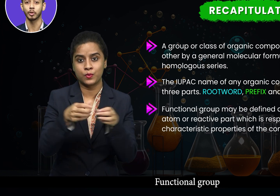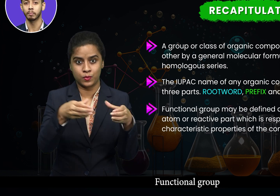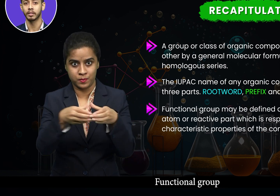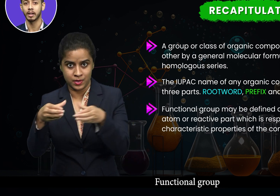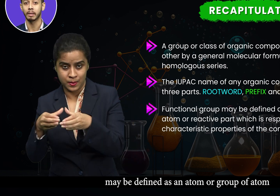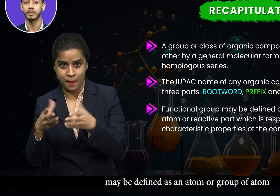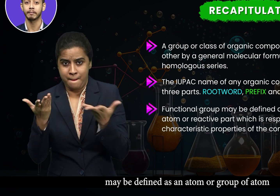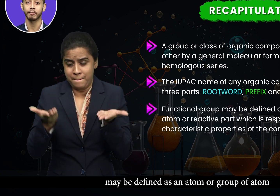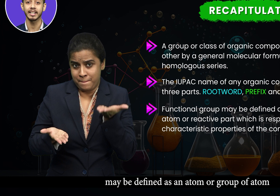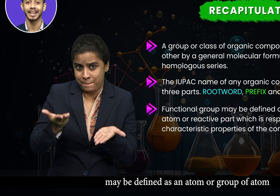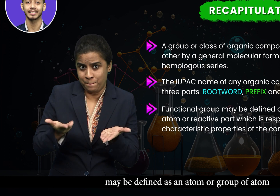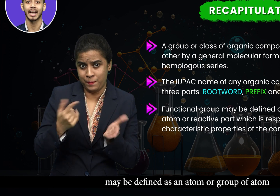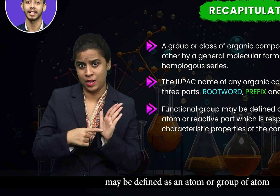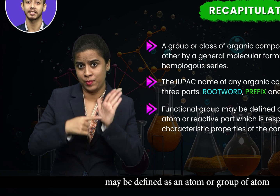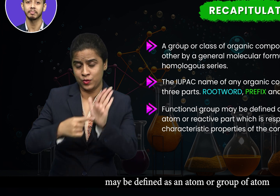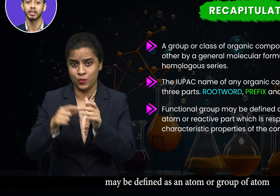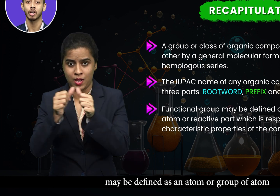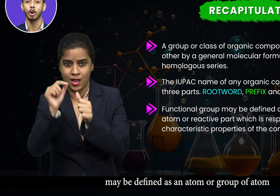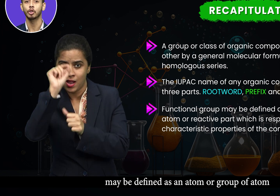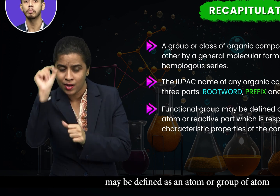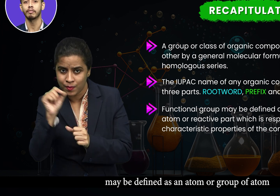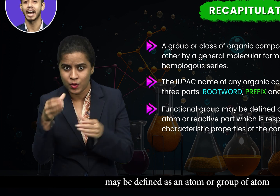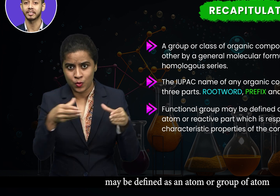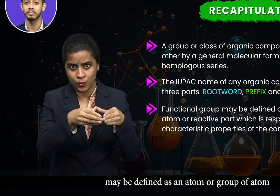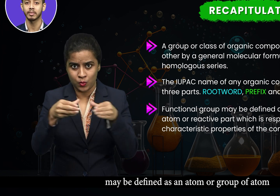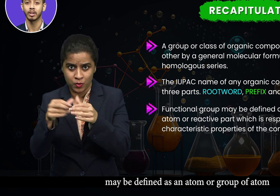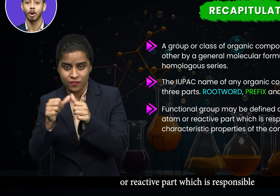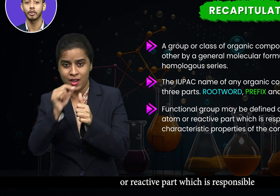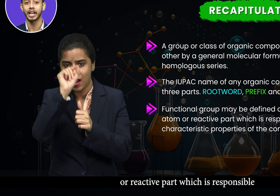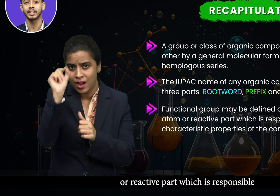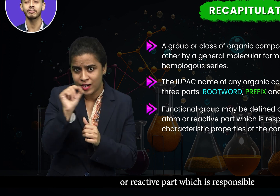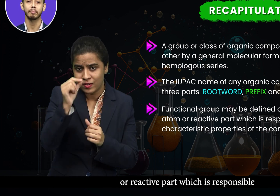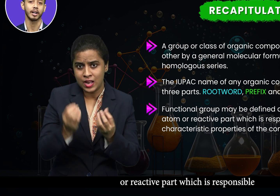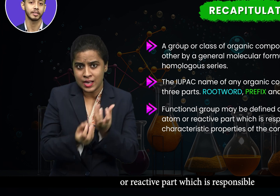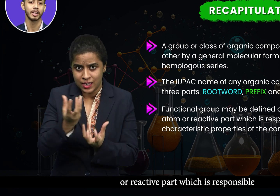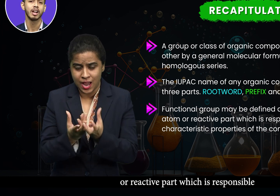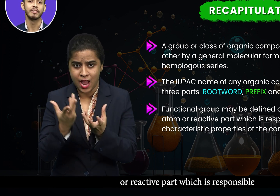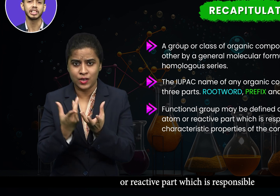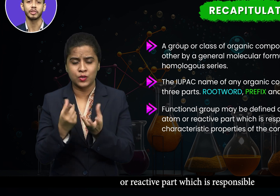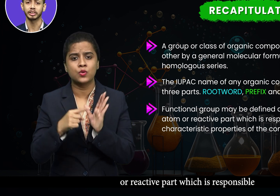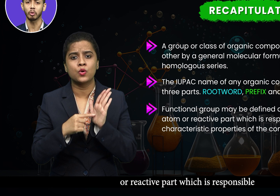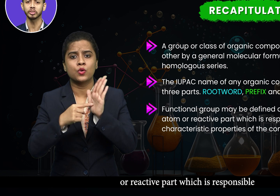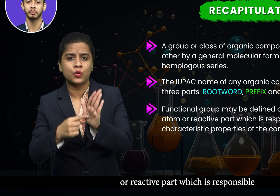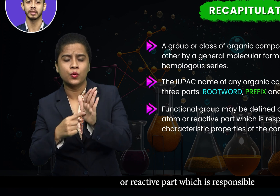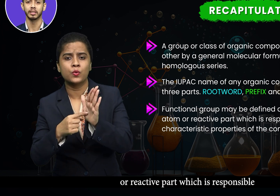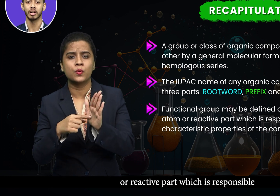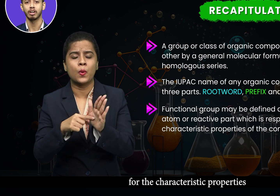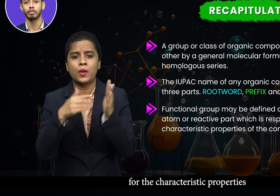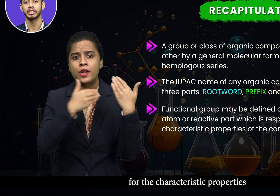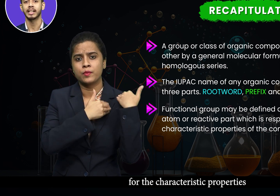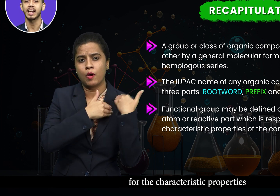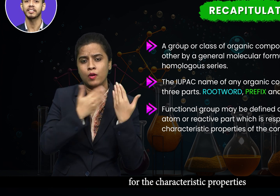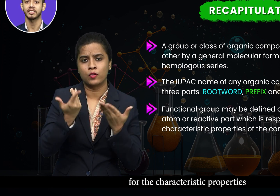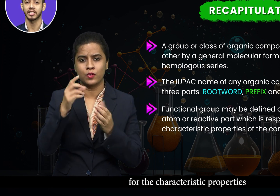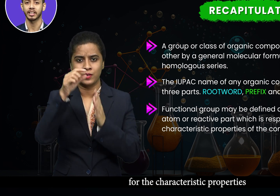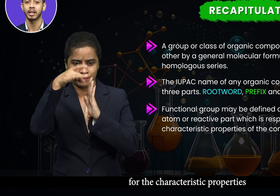Functional group may be defined as an atom or group of atom or reactive part which is responsible for